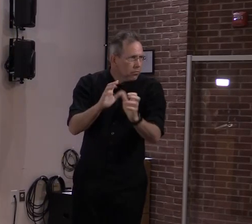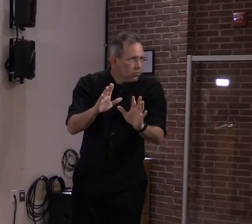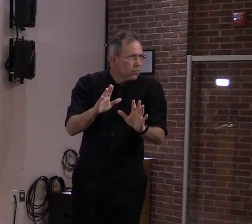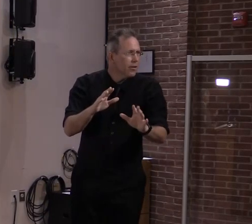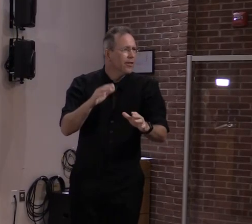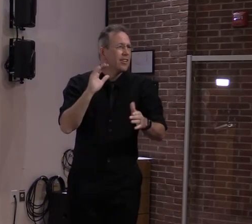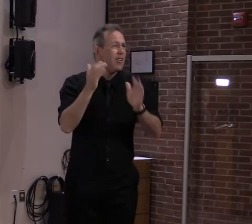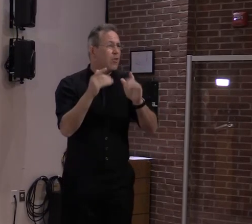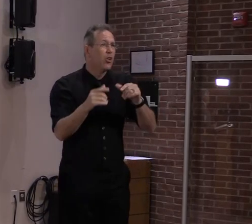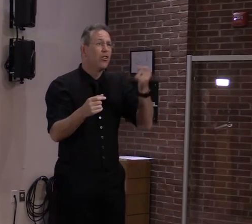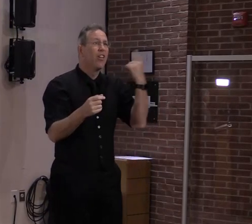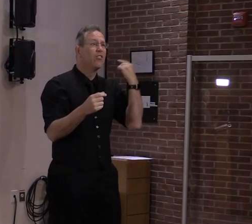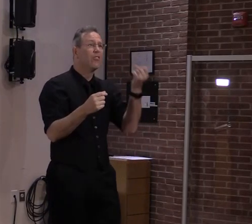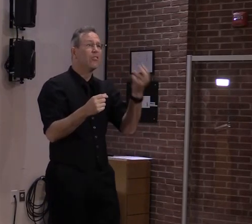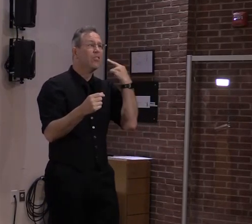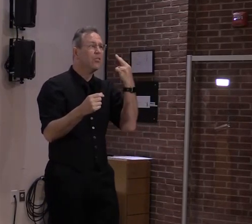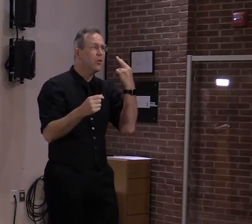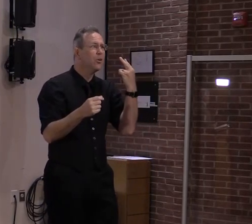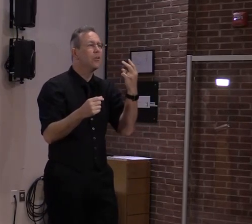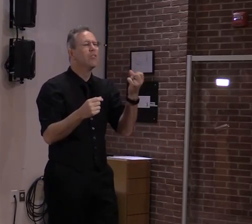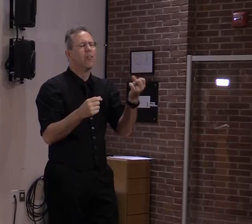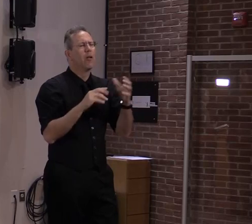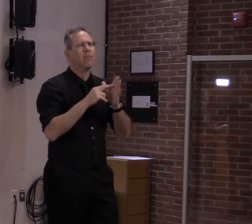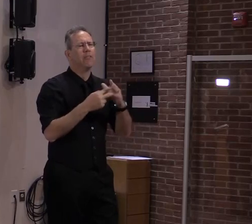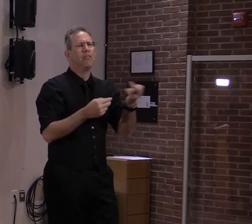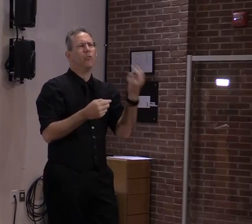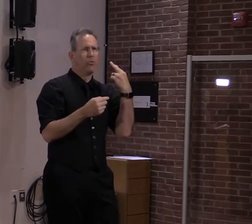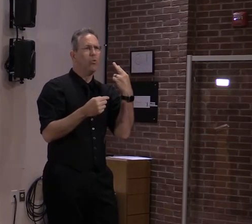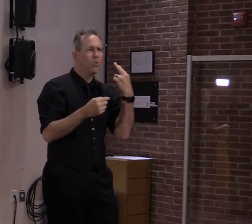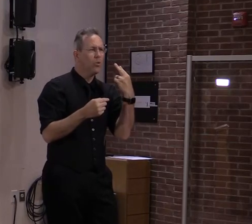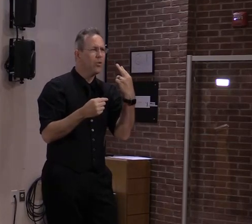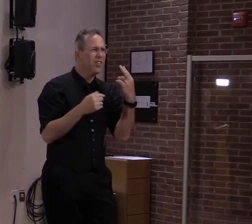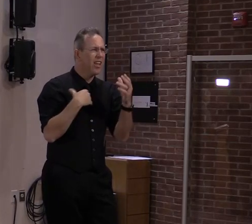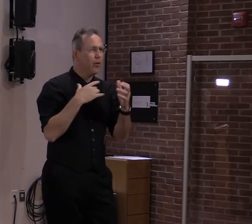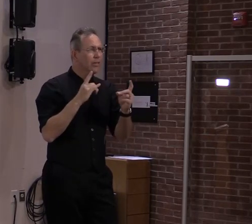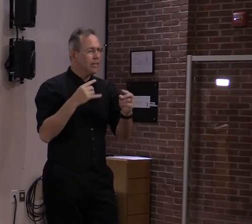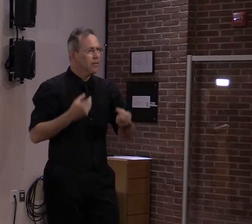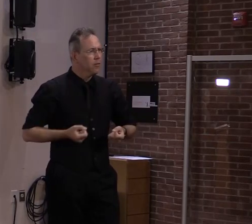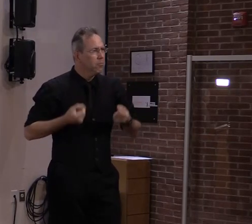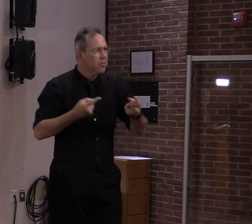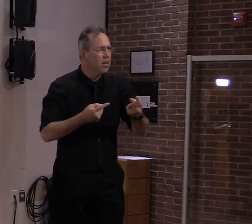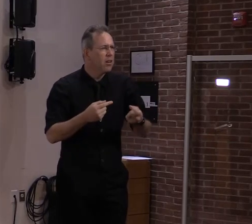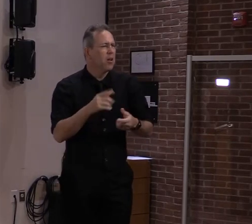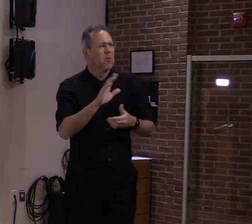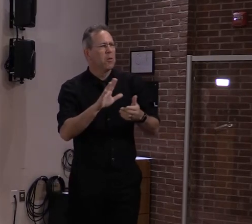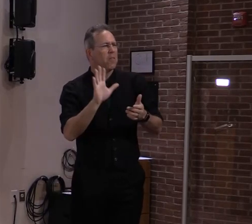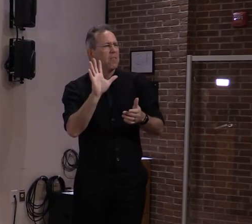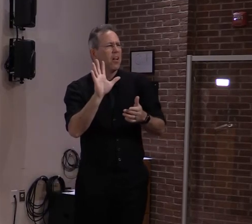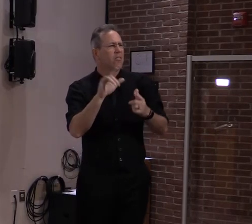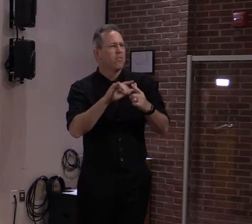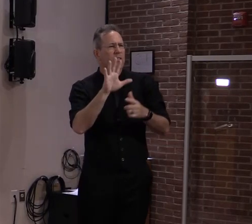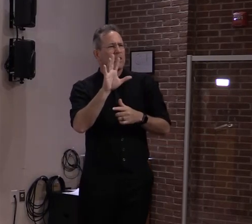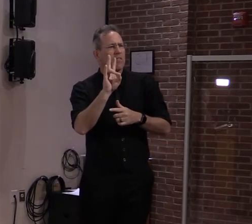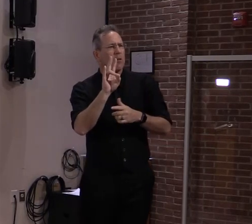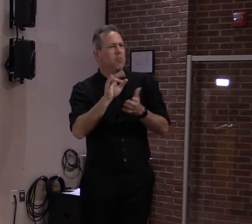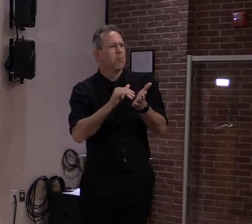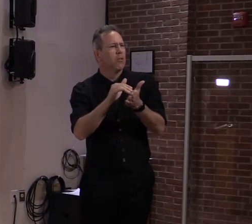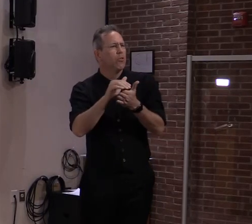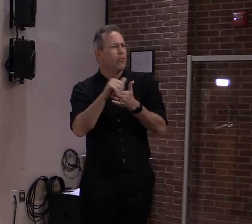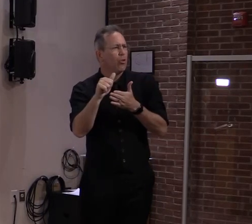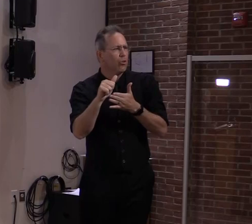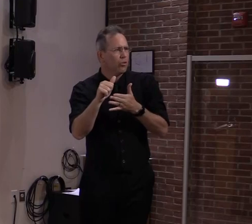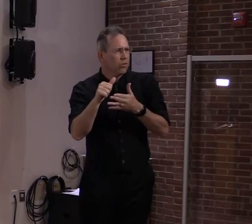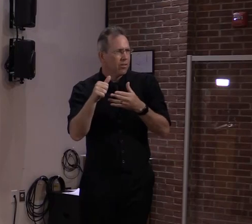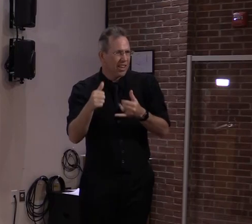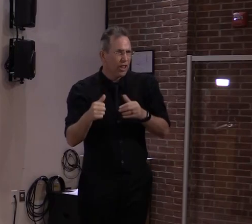$5 to $7 million, and my numbers may not be precise, but it's in that range, $5 to $7 million. We'll be doing $30 million over the next